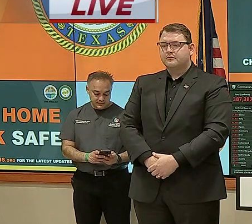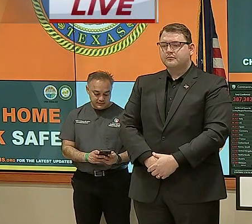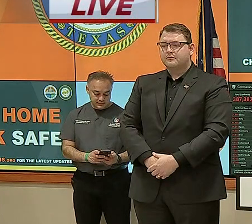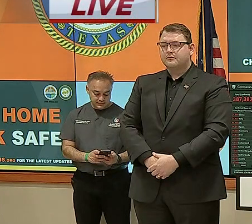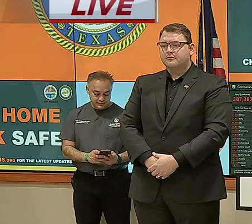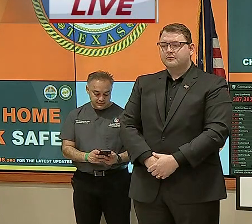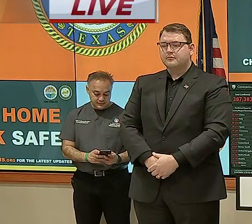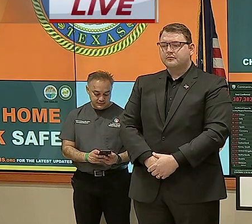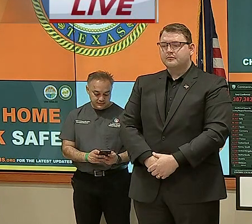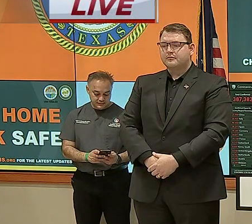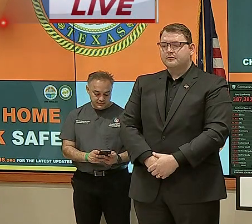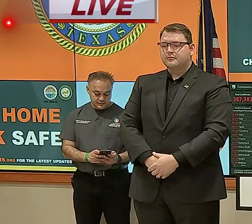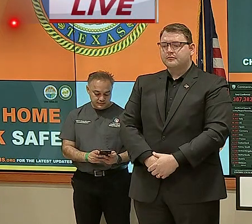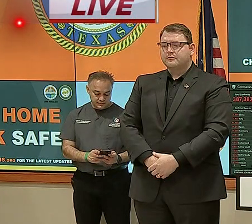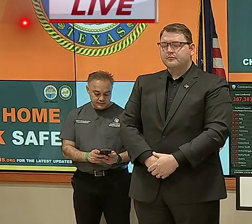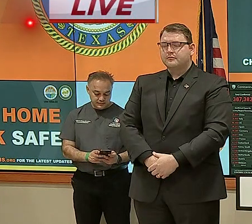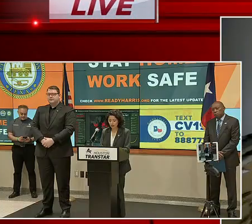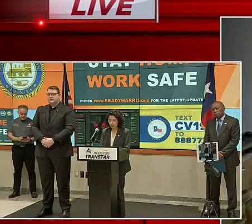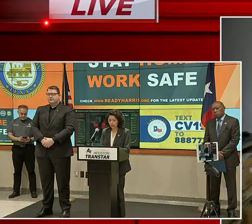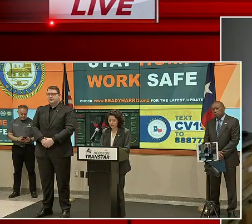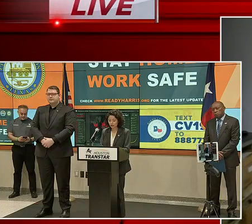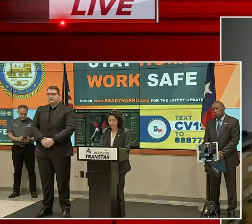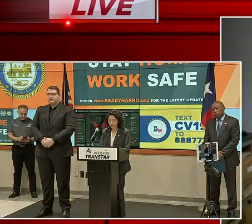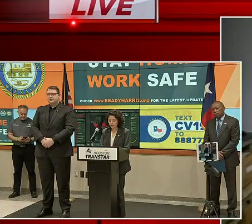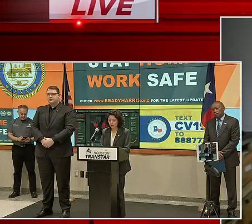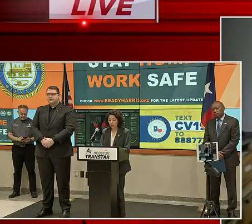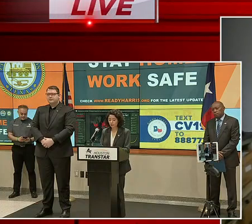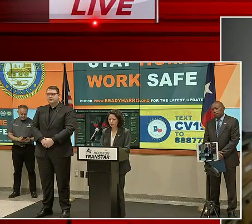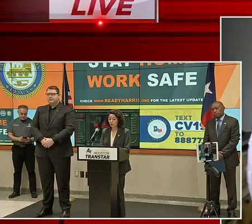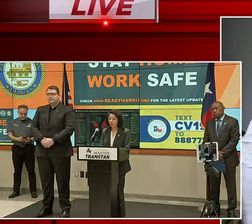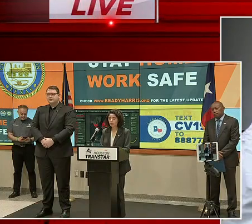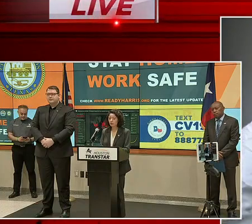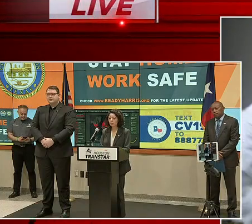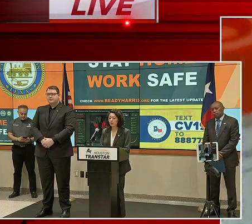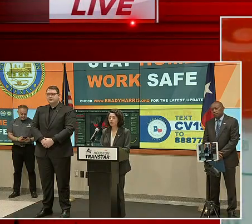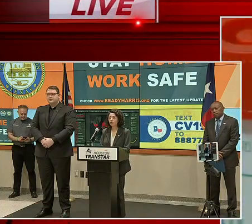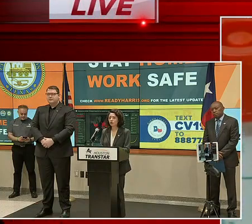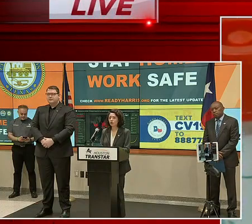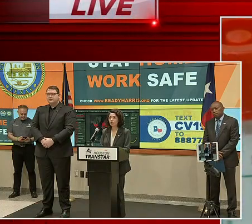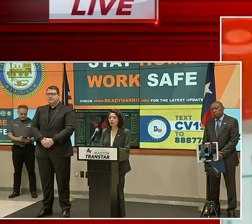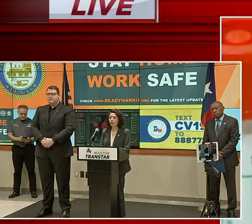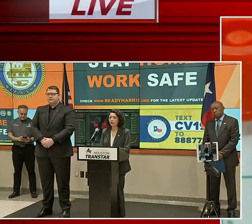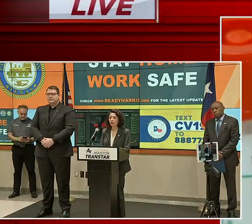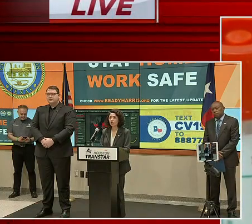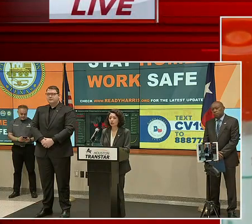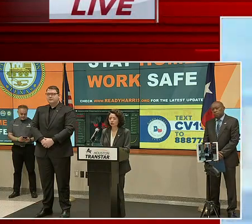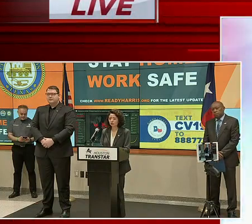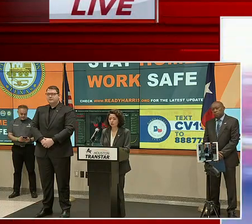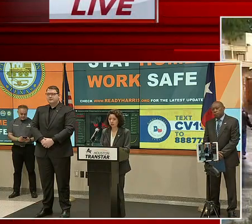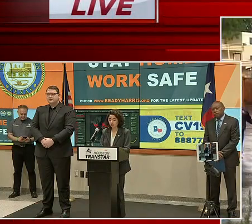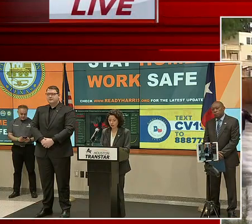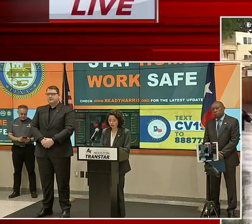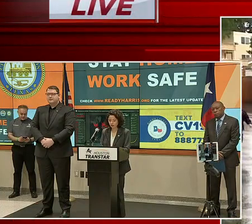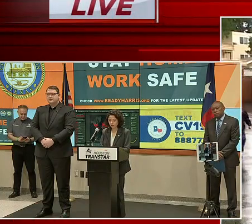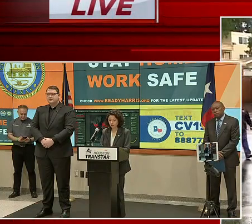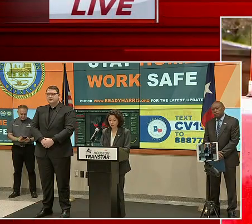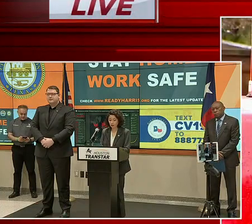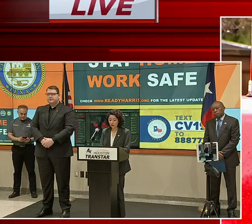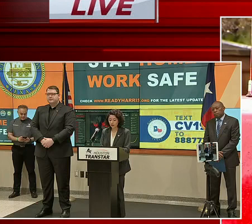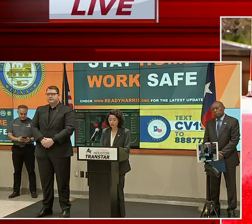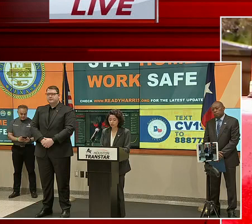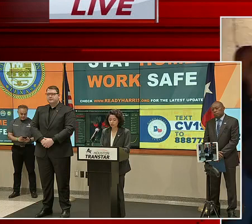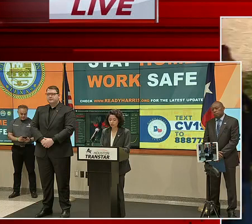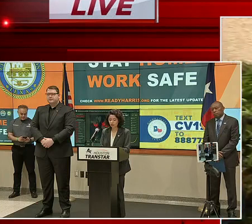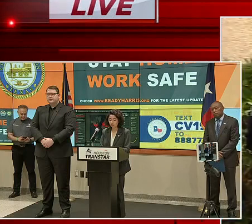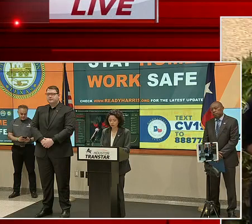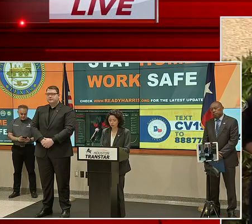judge said, the county judge issuing what she's calling a stay-at-home, work-safe order. In essence, the county and the city